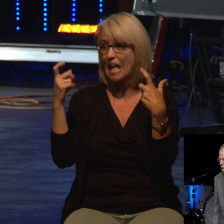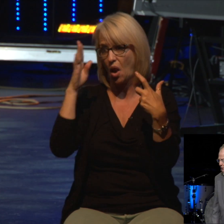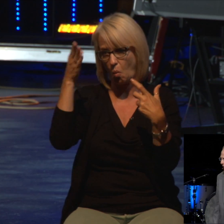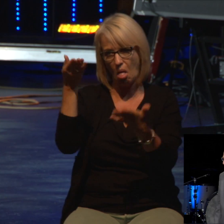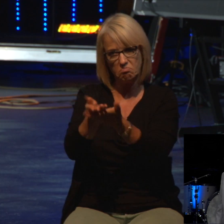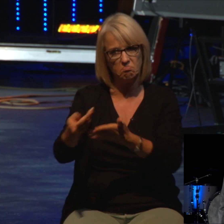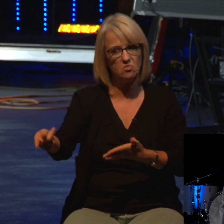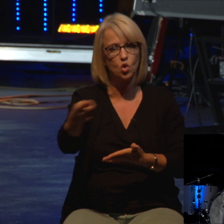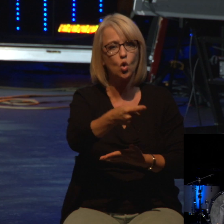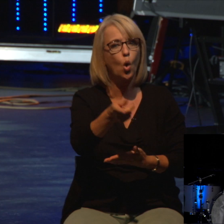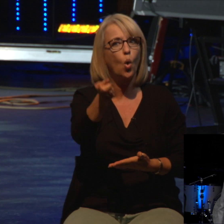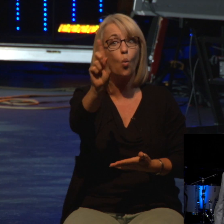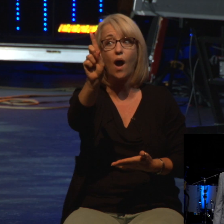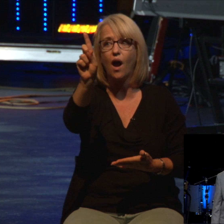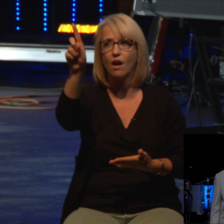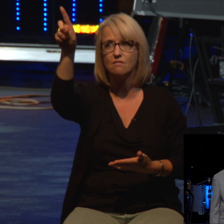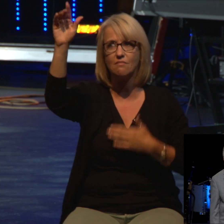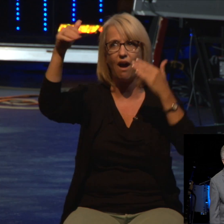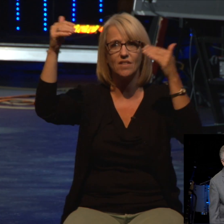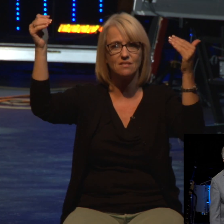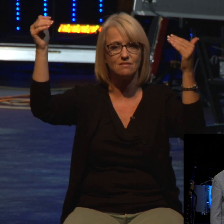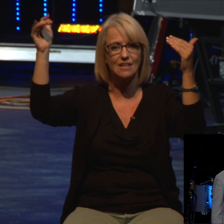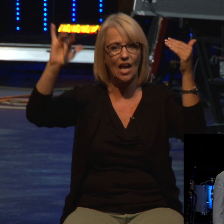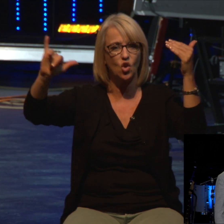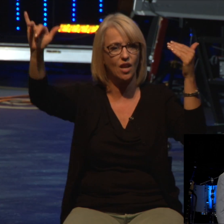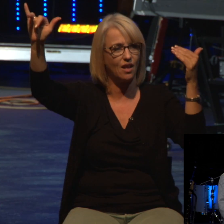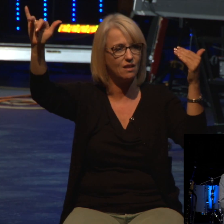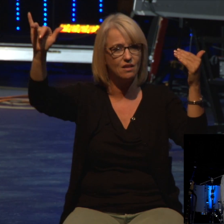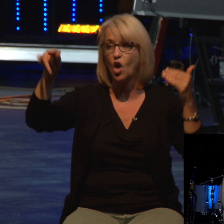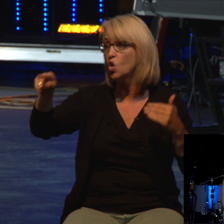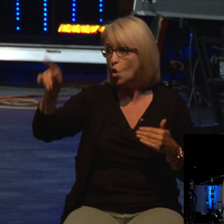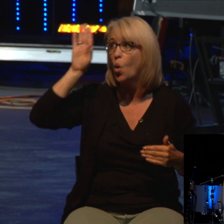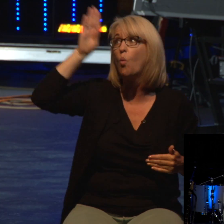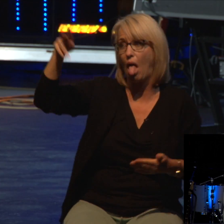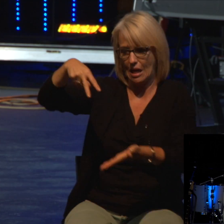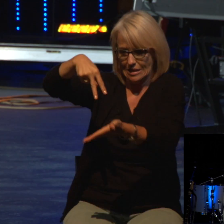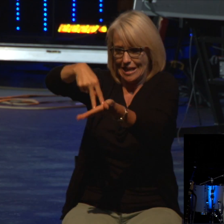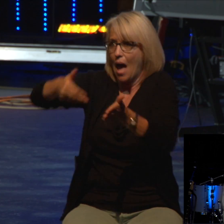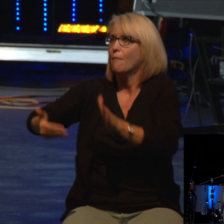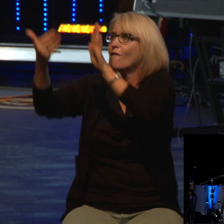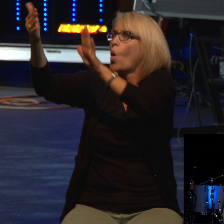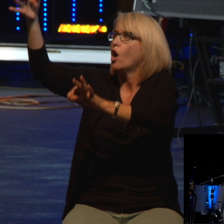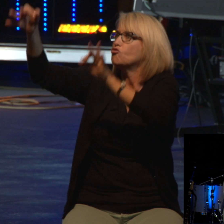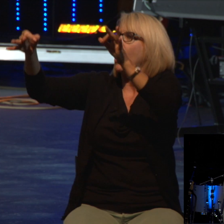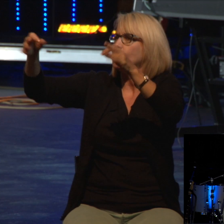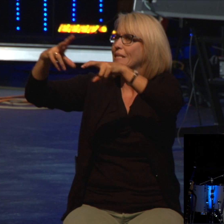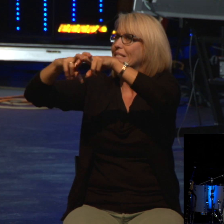stand before the judgment seat of Christ and give an account of the deeds done in the flesh. I am convinced